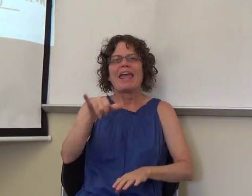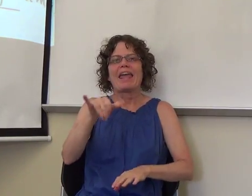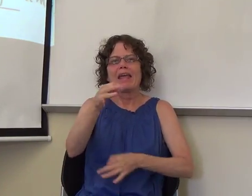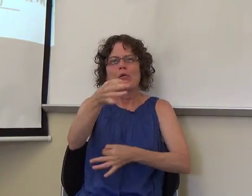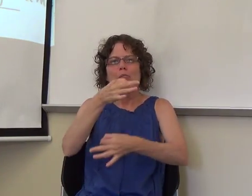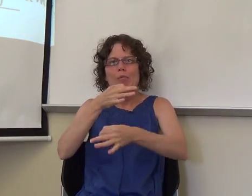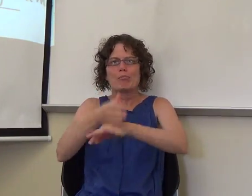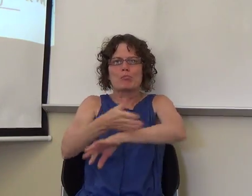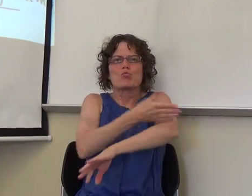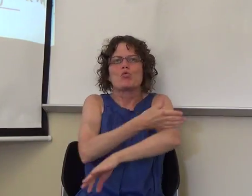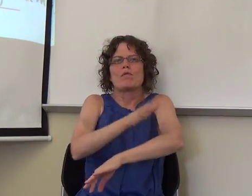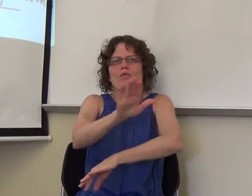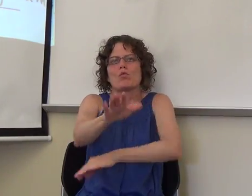your wealth.